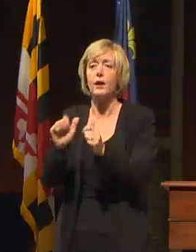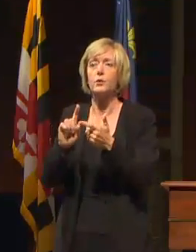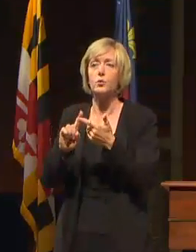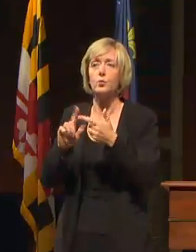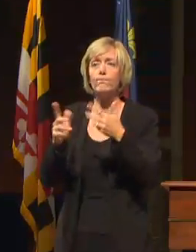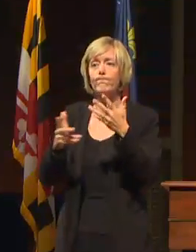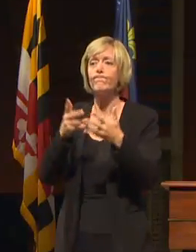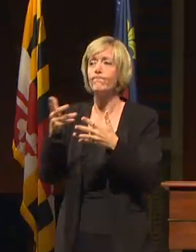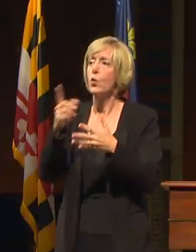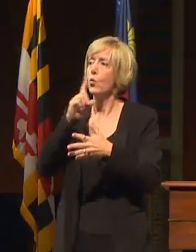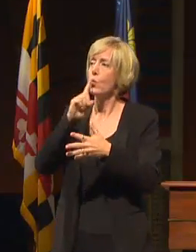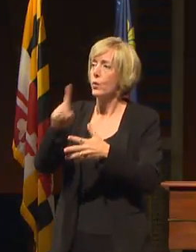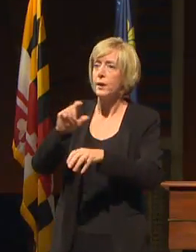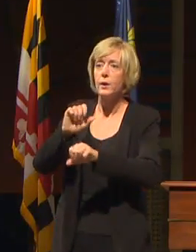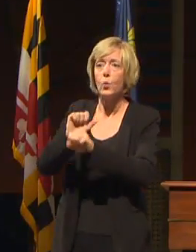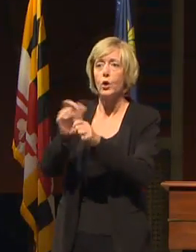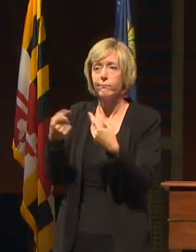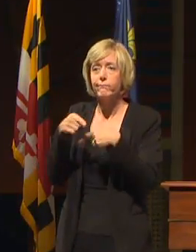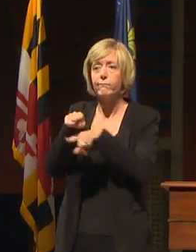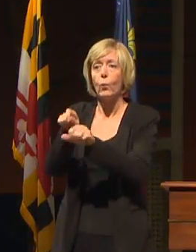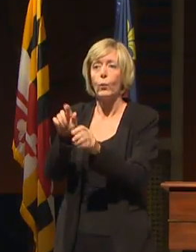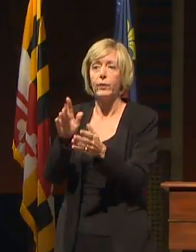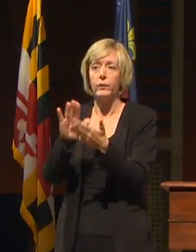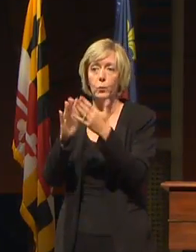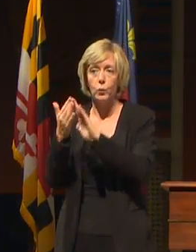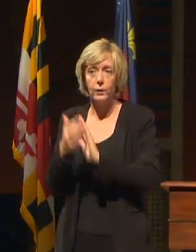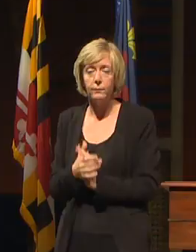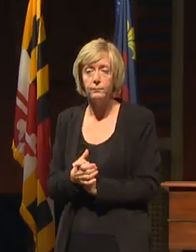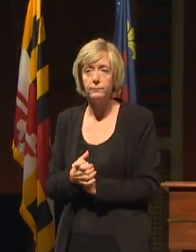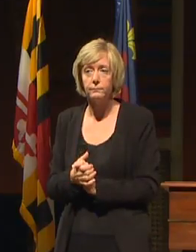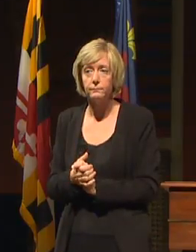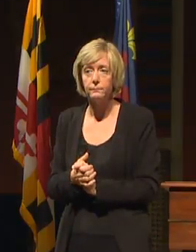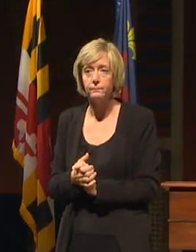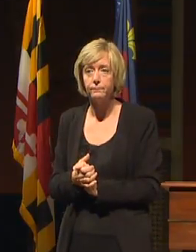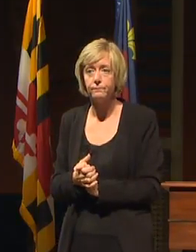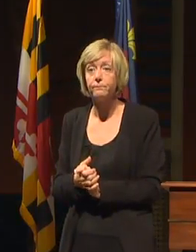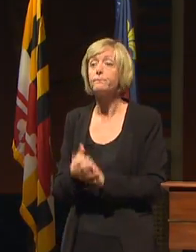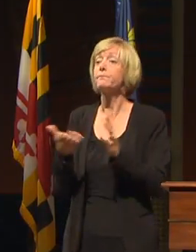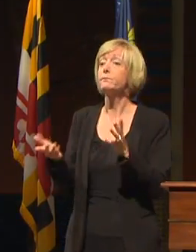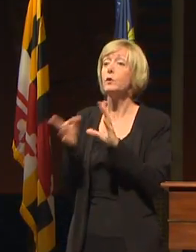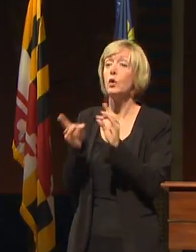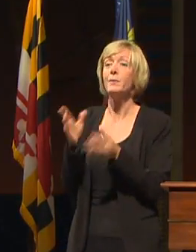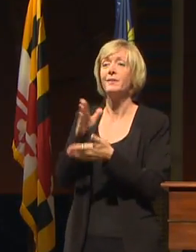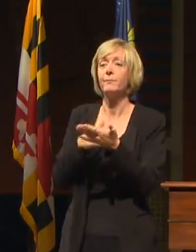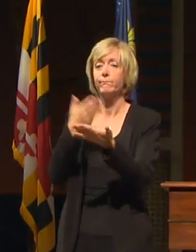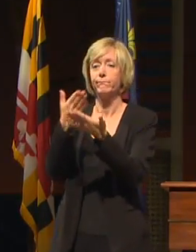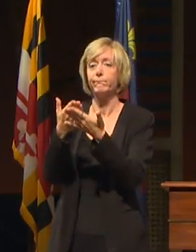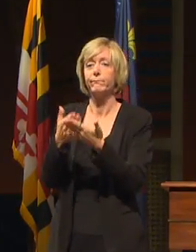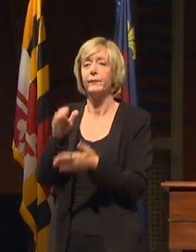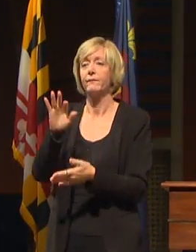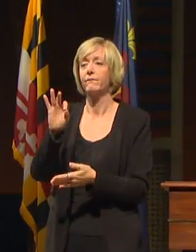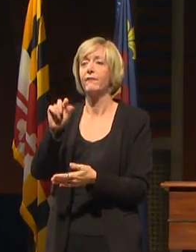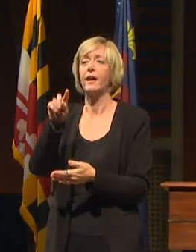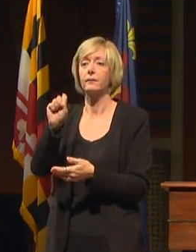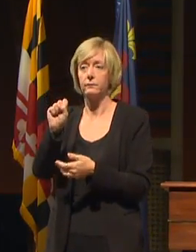really hand in hand with the community that we serve. So let me talk about some facts here on this